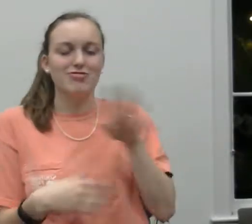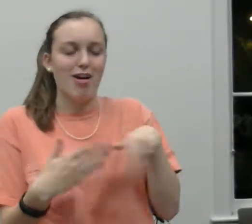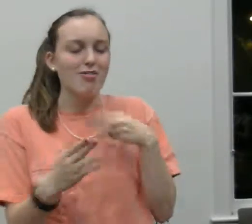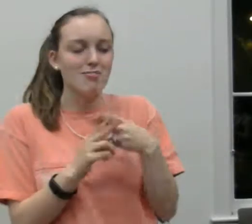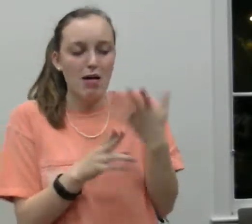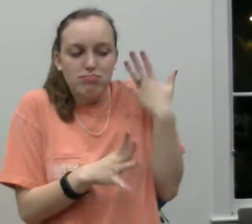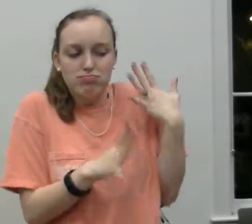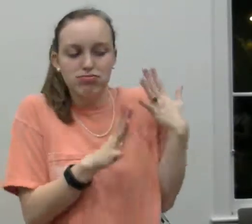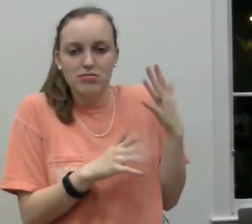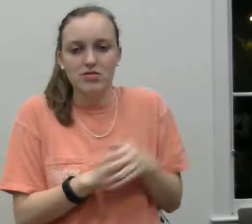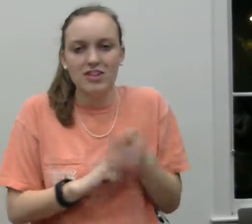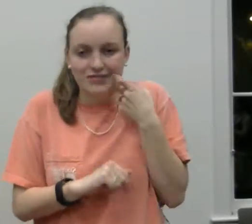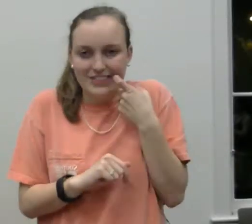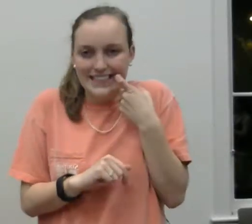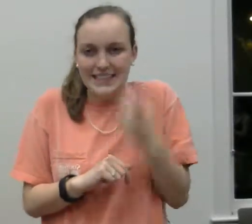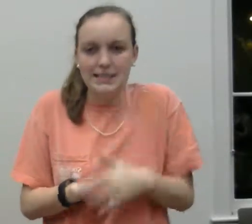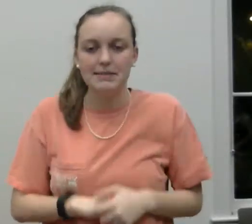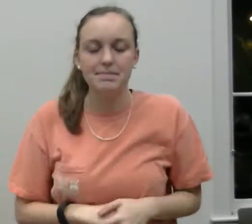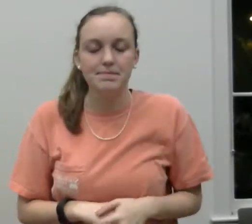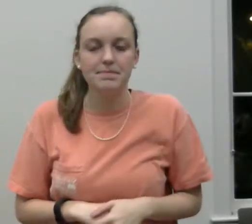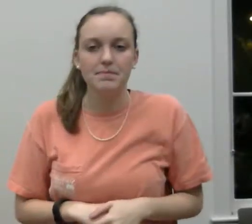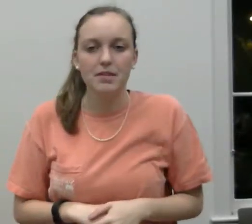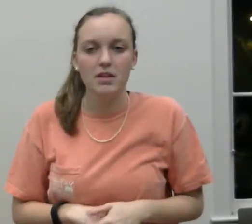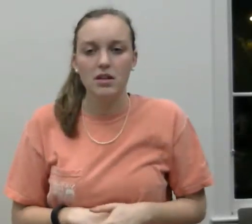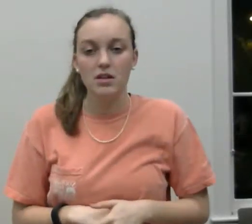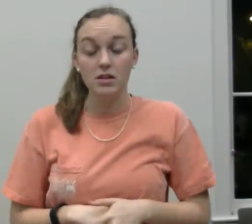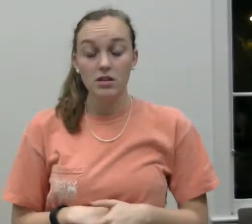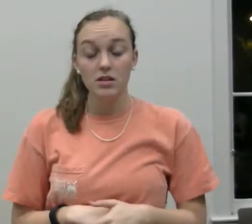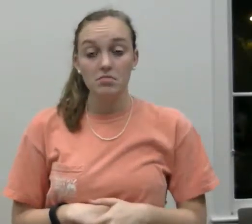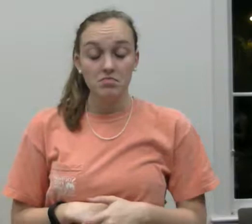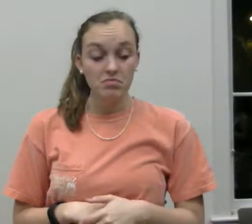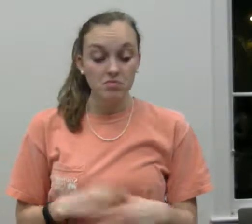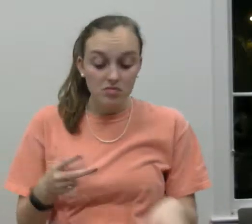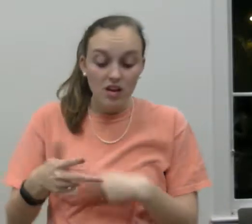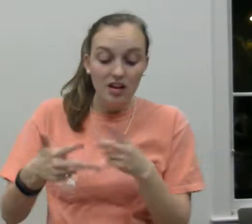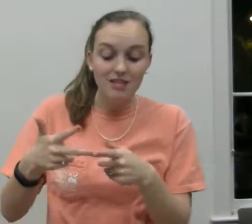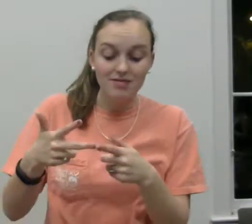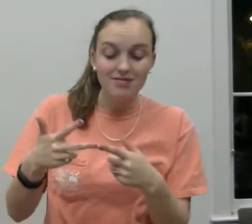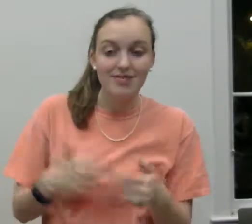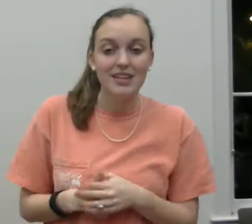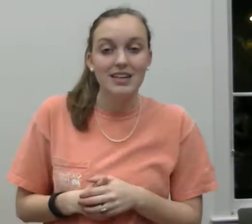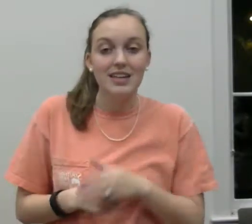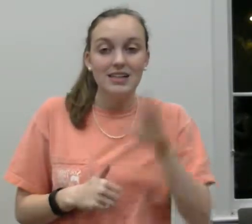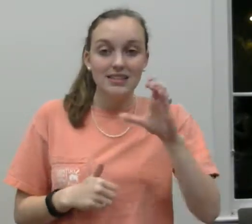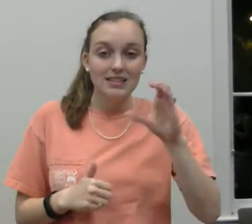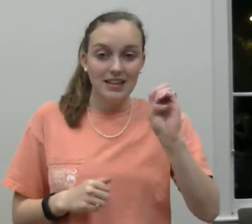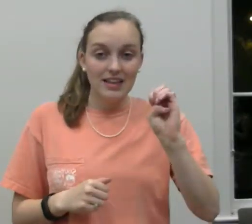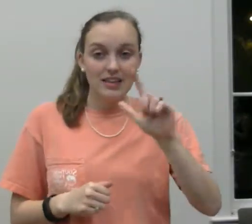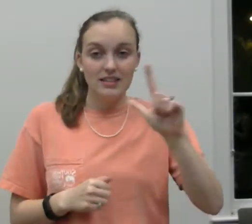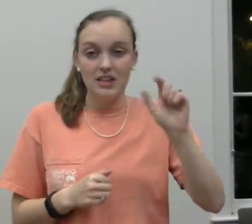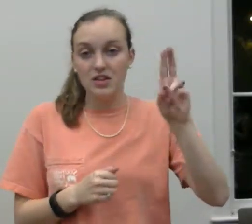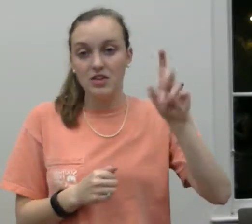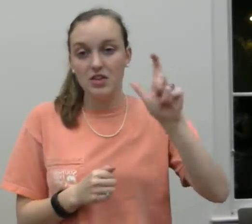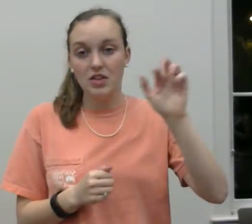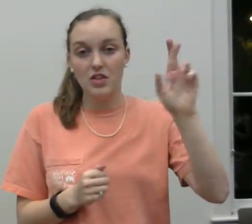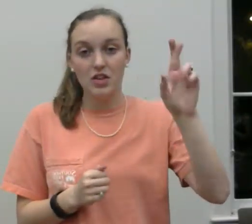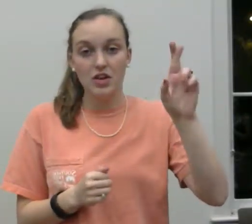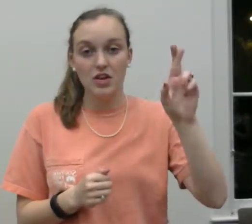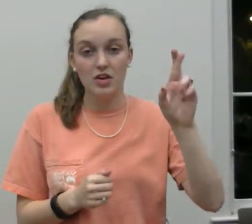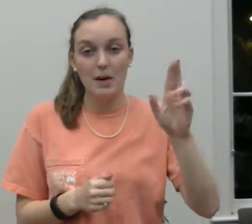has to do with cellular biology. So all living organisms are made up of cells. We talked